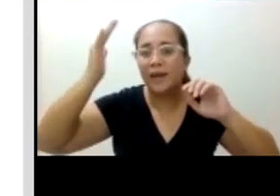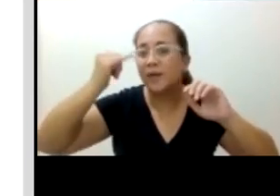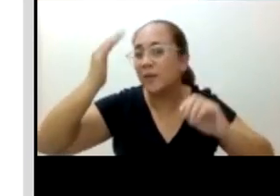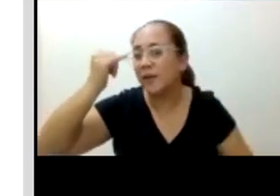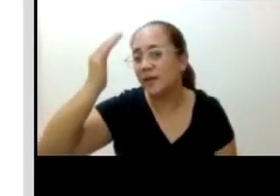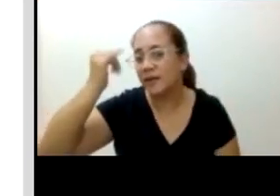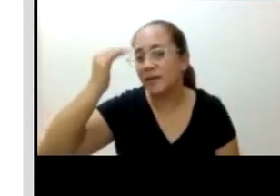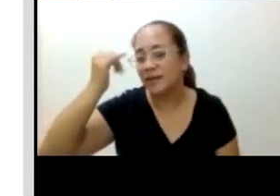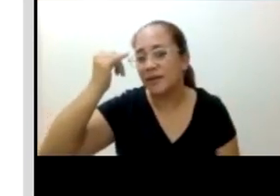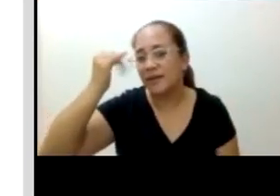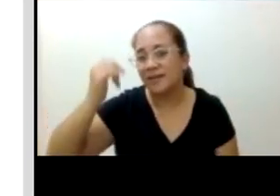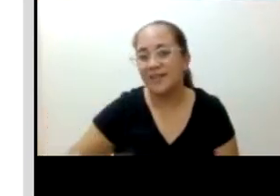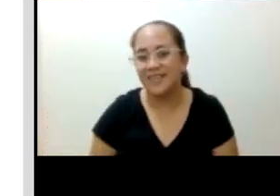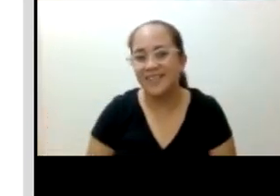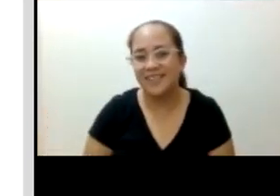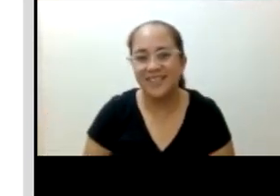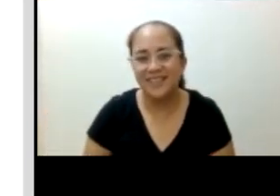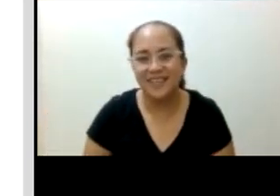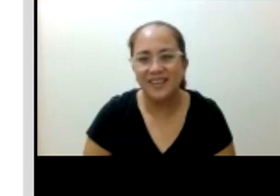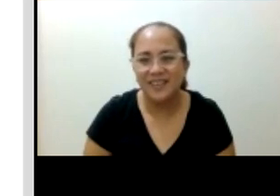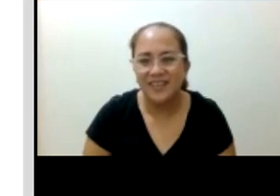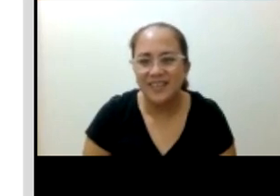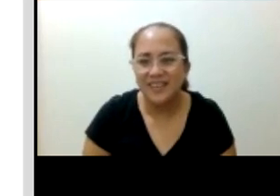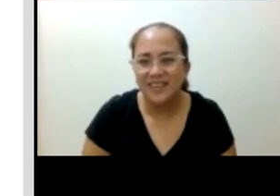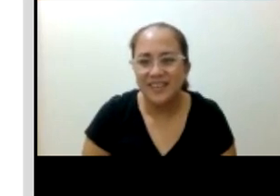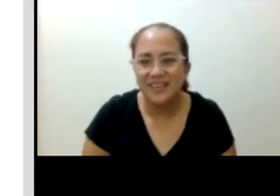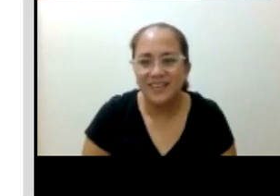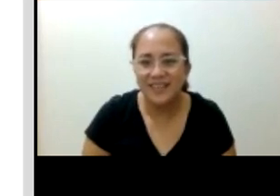So first, hold on. Who's talking?